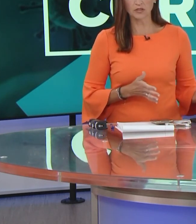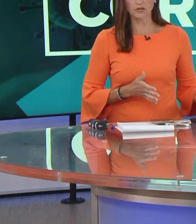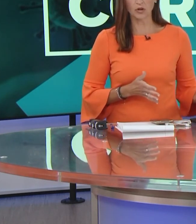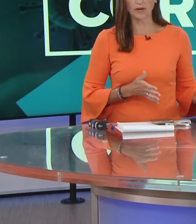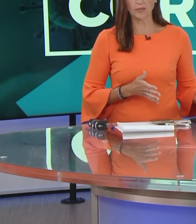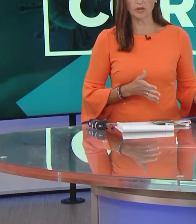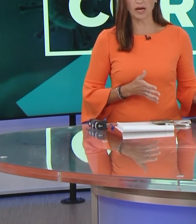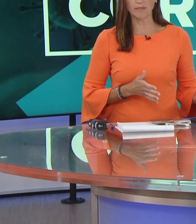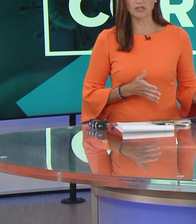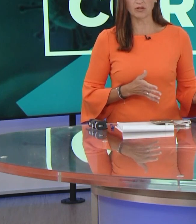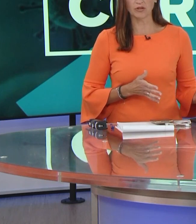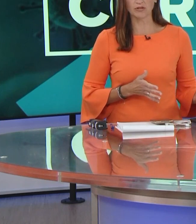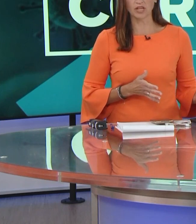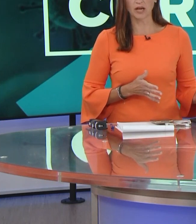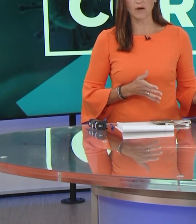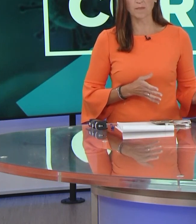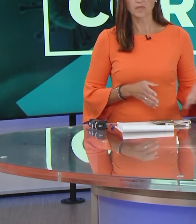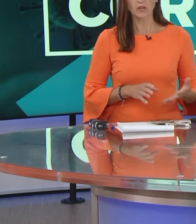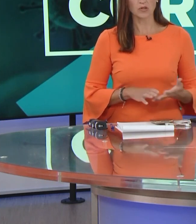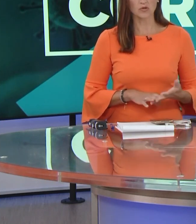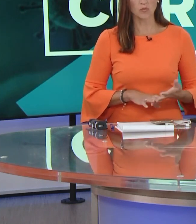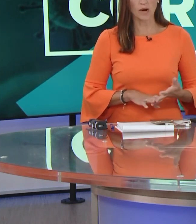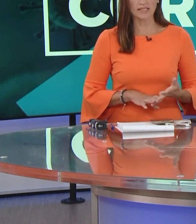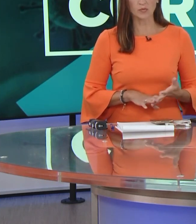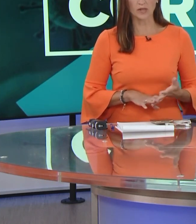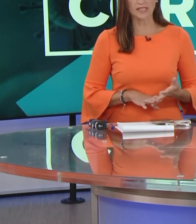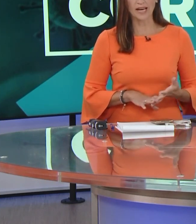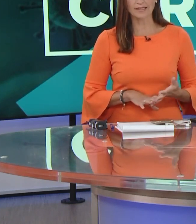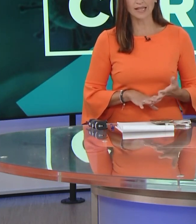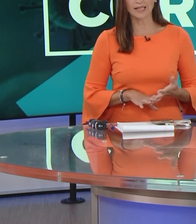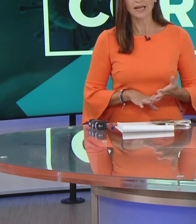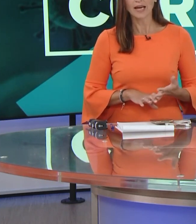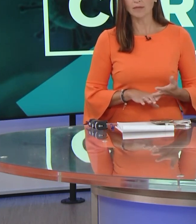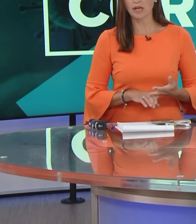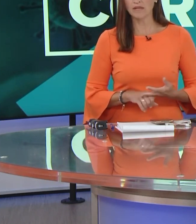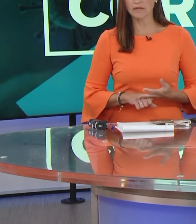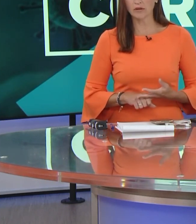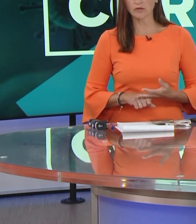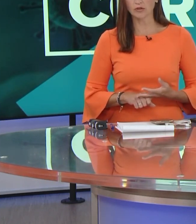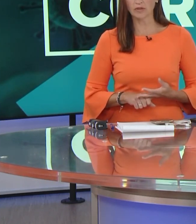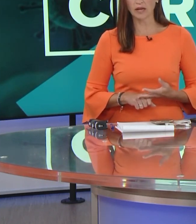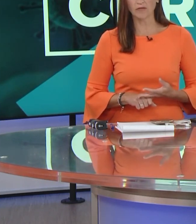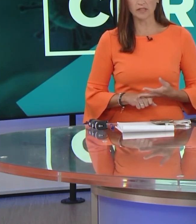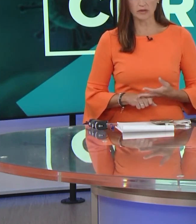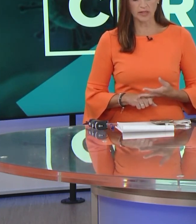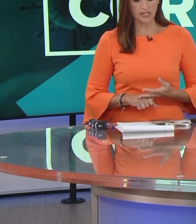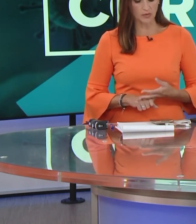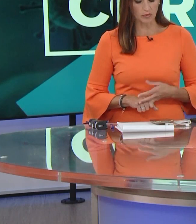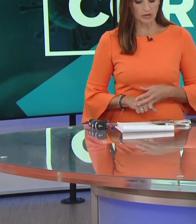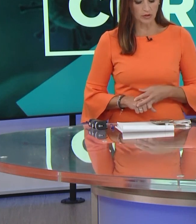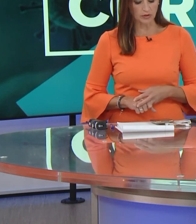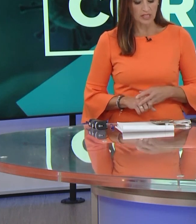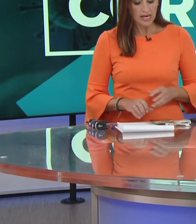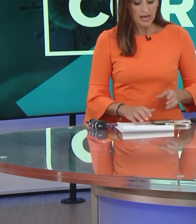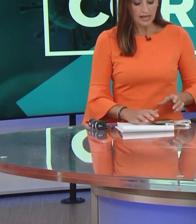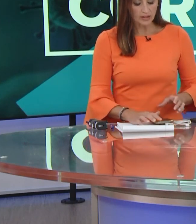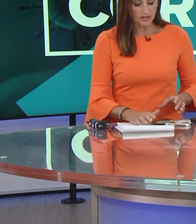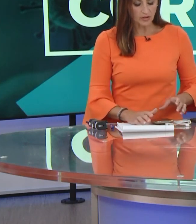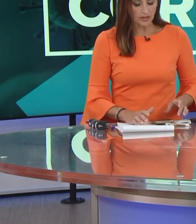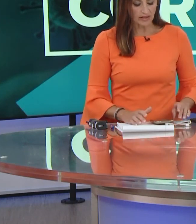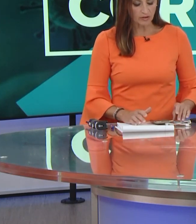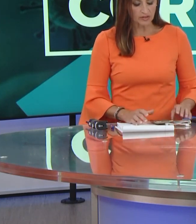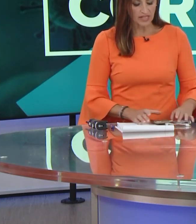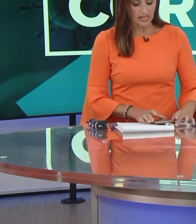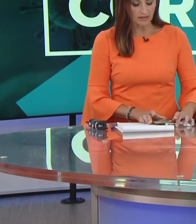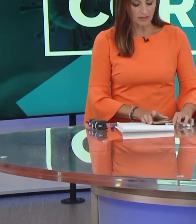and visitors are able to come into the nursing home. There's widespread testing at many of the long-term care facilities, we were told. And